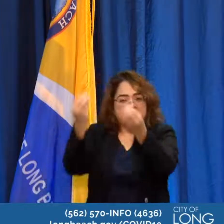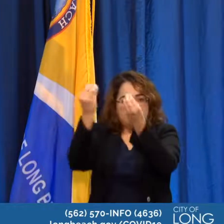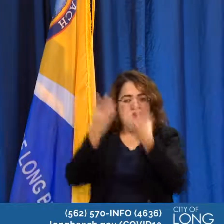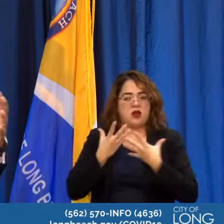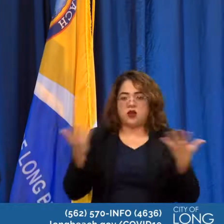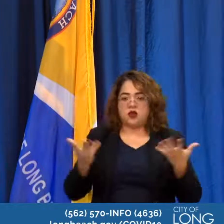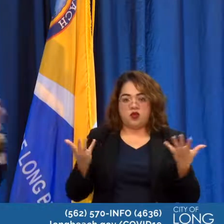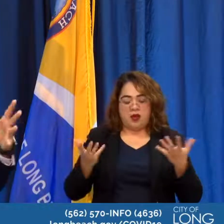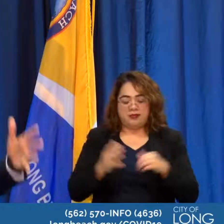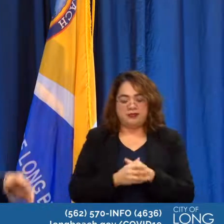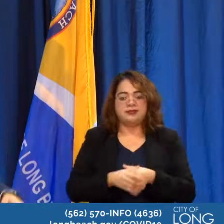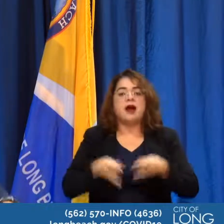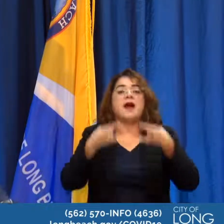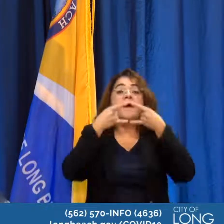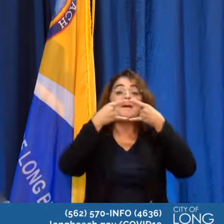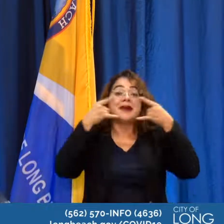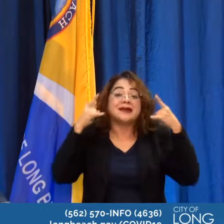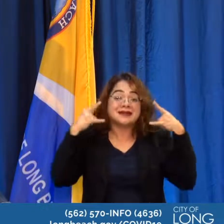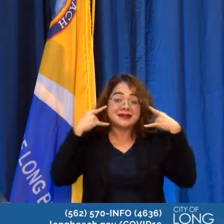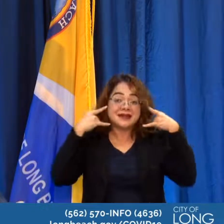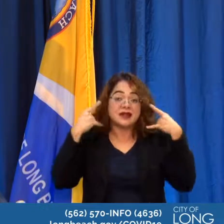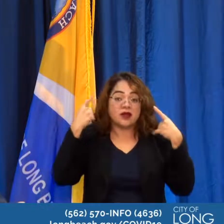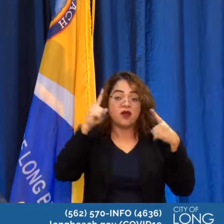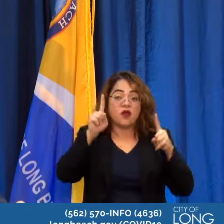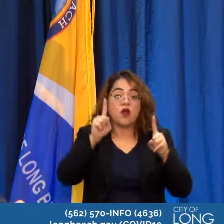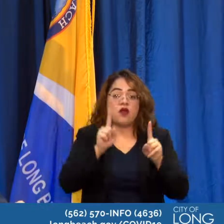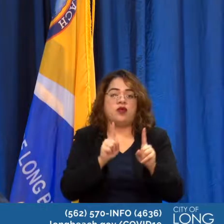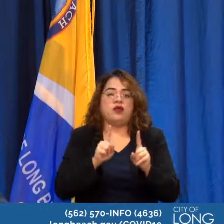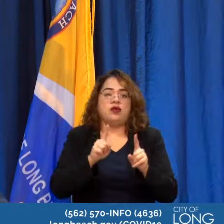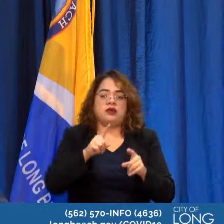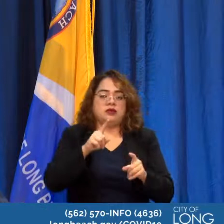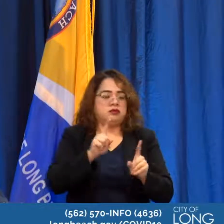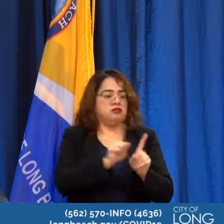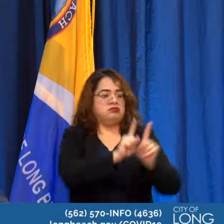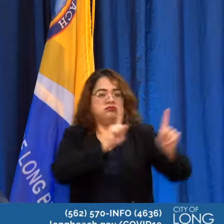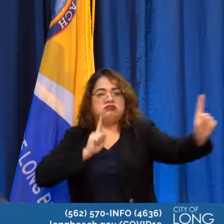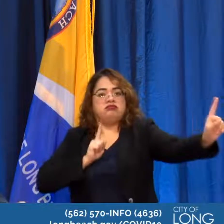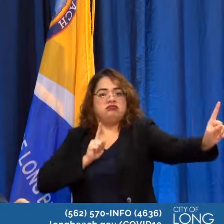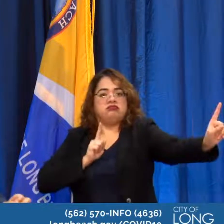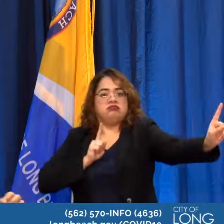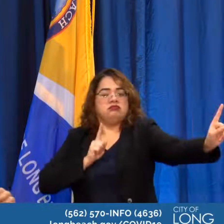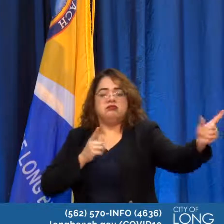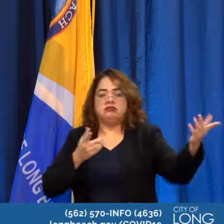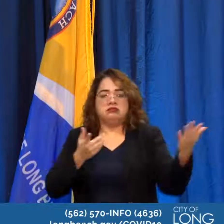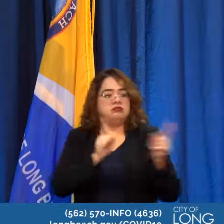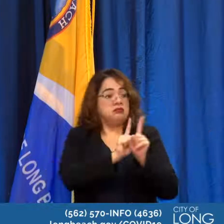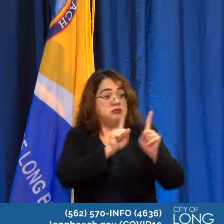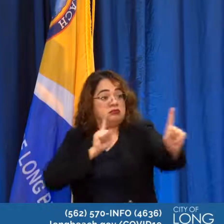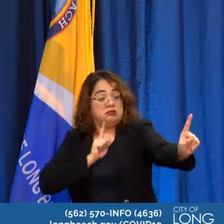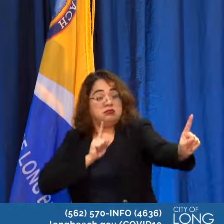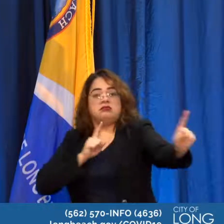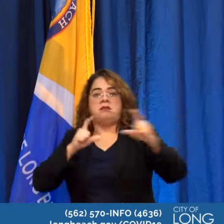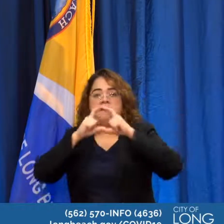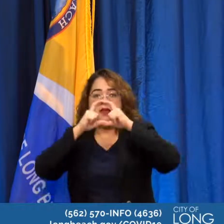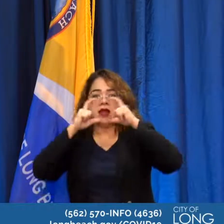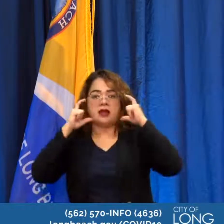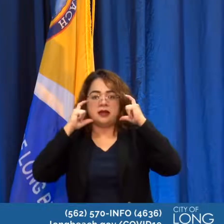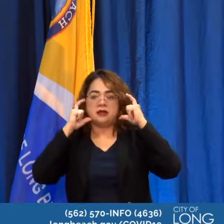and in close proximity even is important. We have an opportunity here